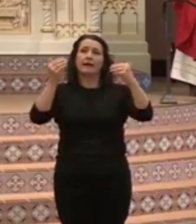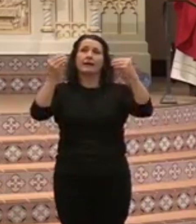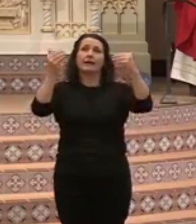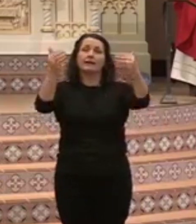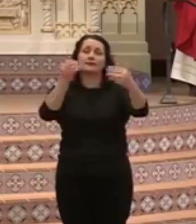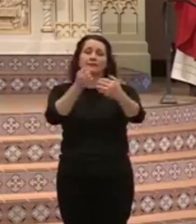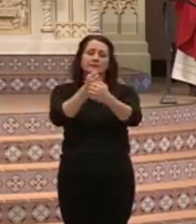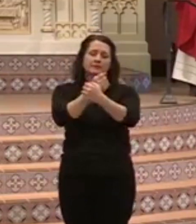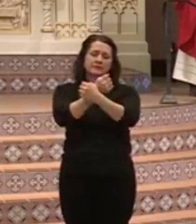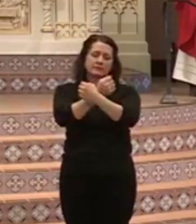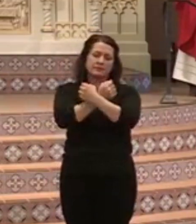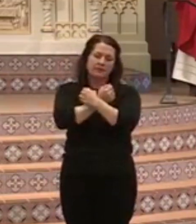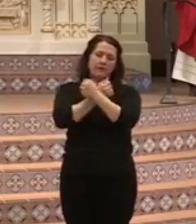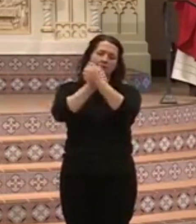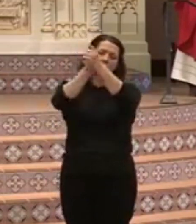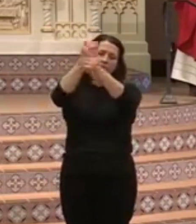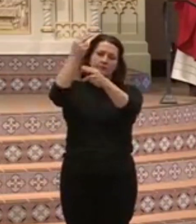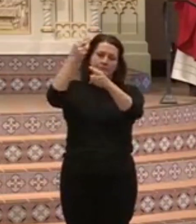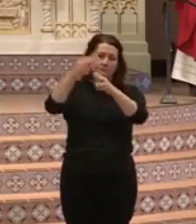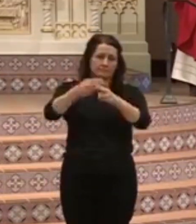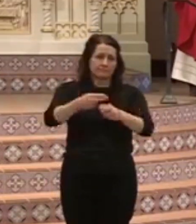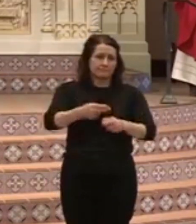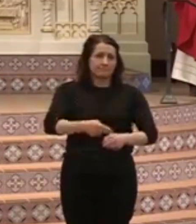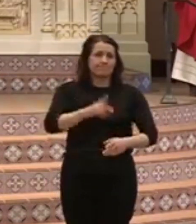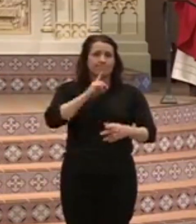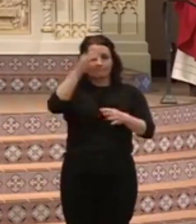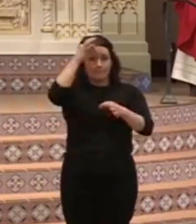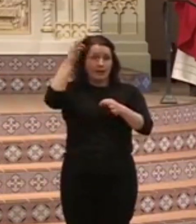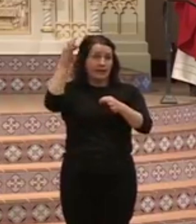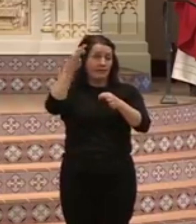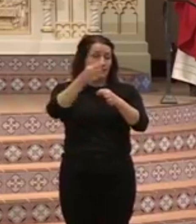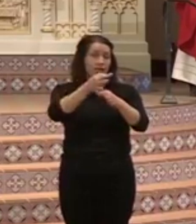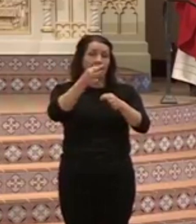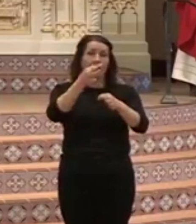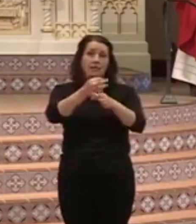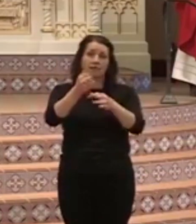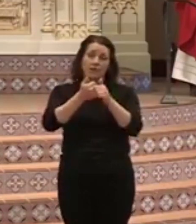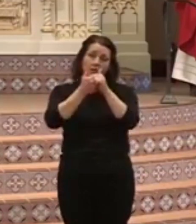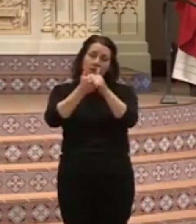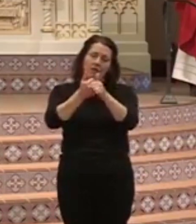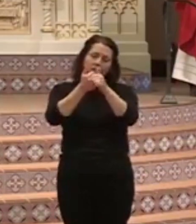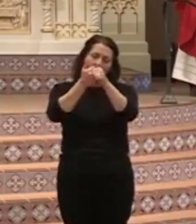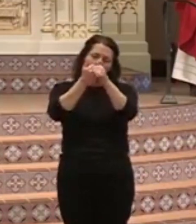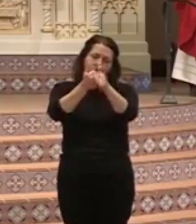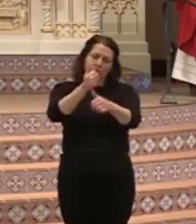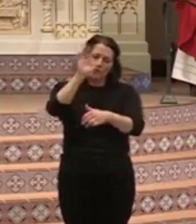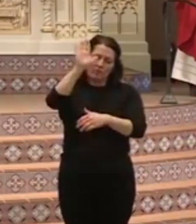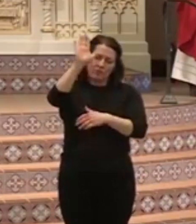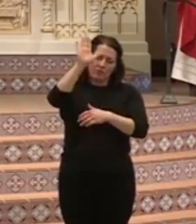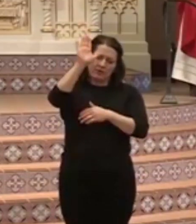his name and in faithfulness to his